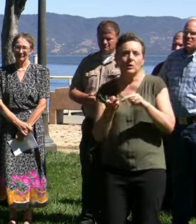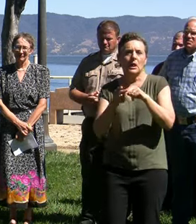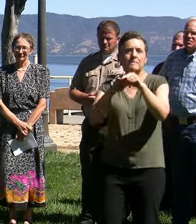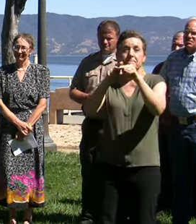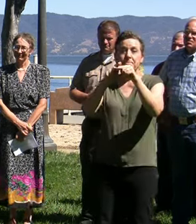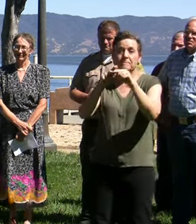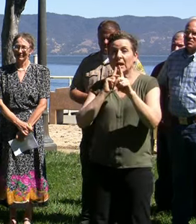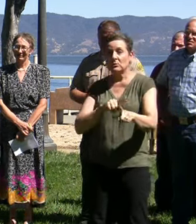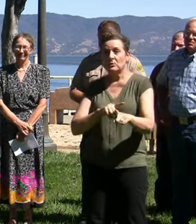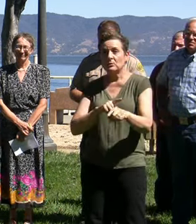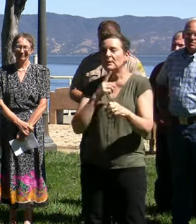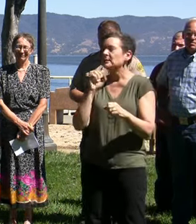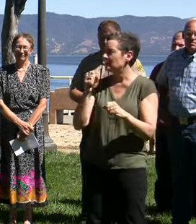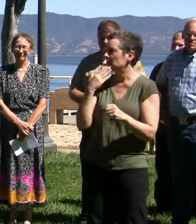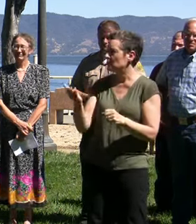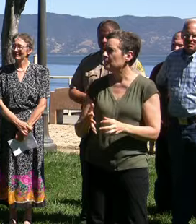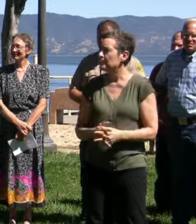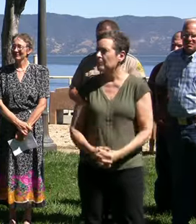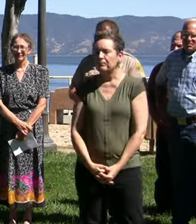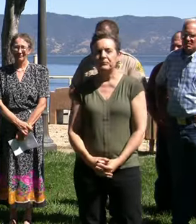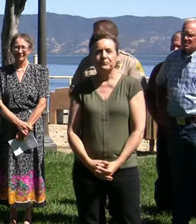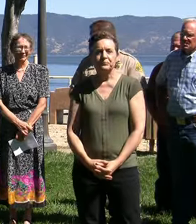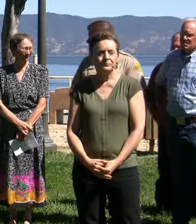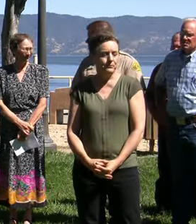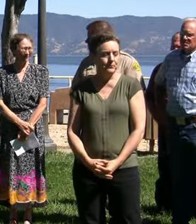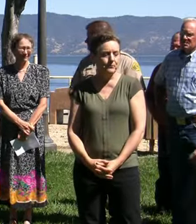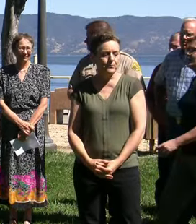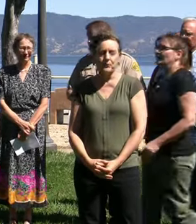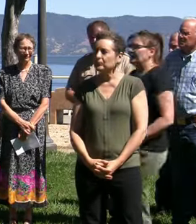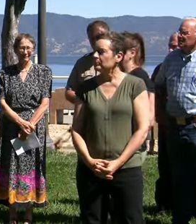Did that answer your question? Yes, thank you very much. All right, thank you.